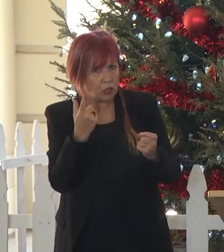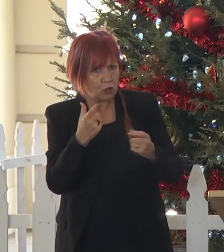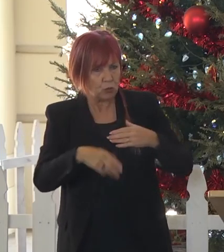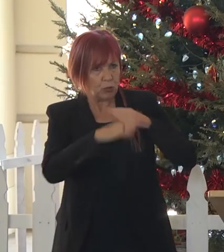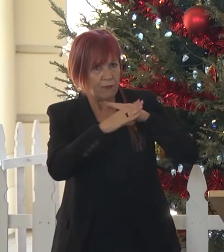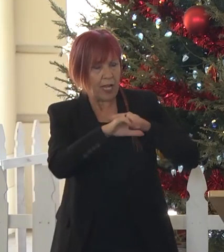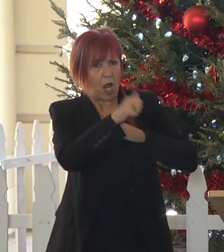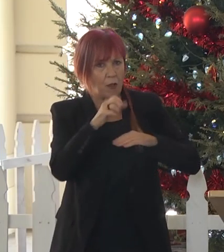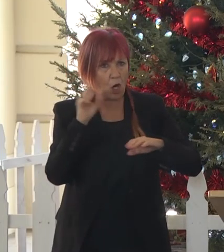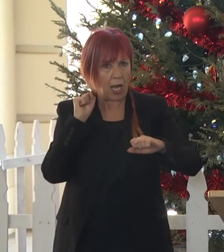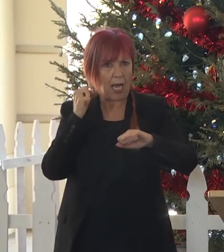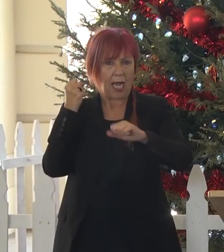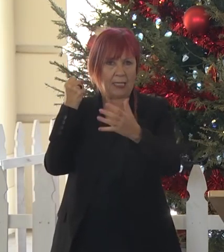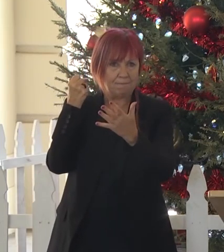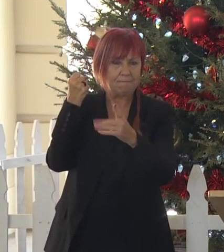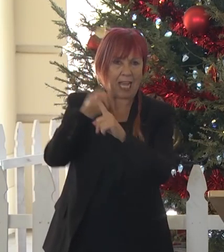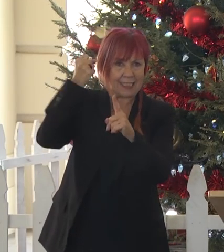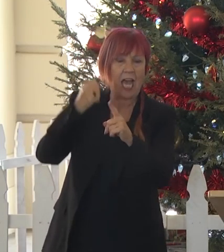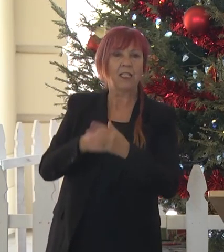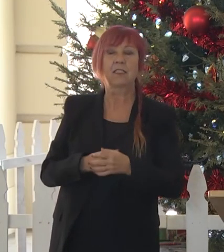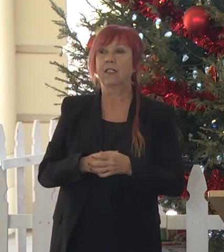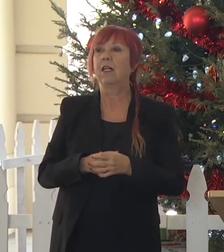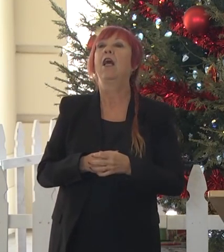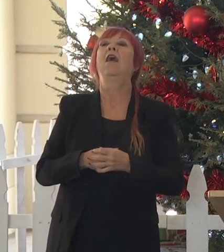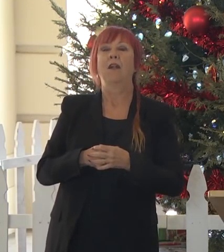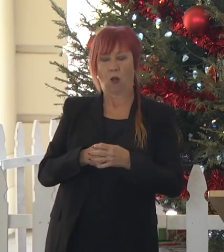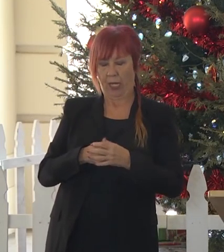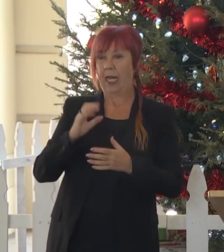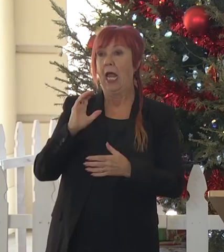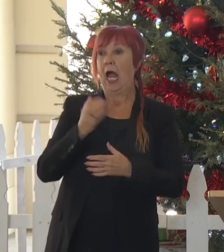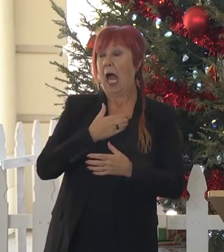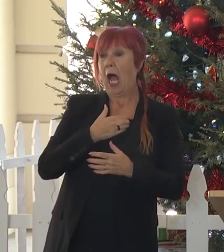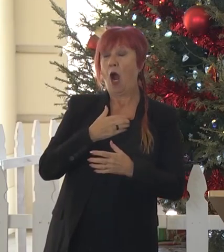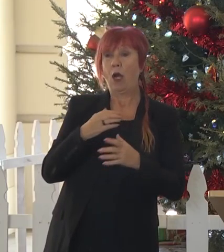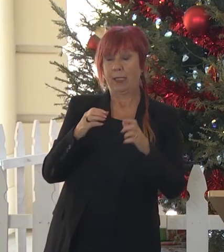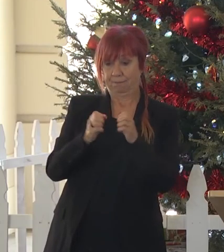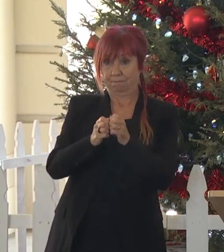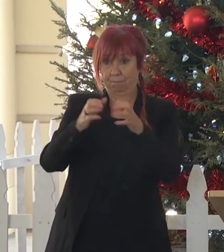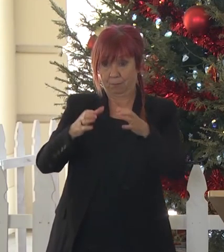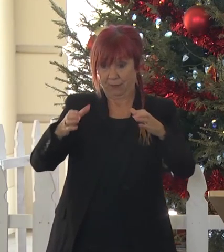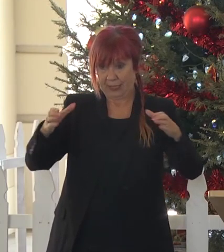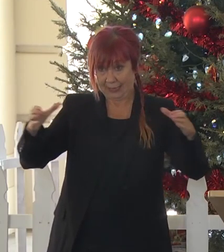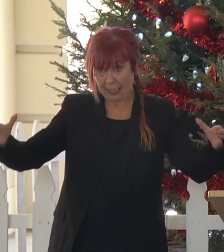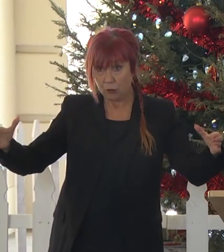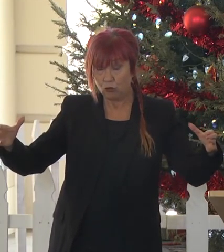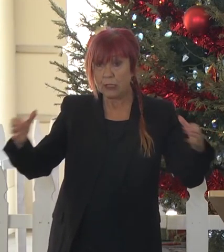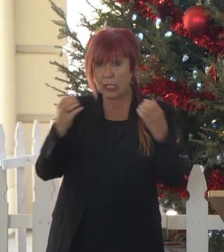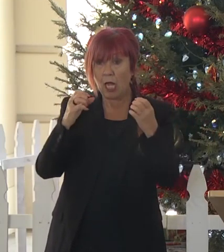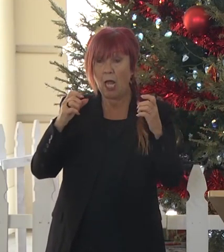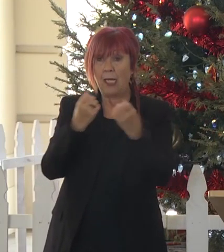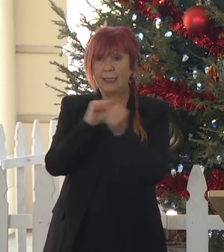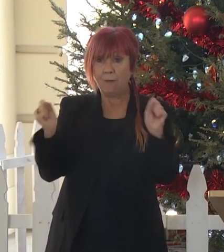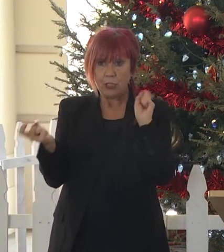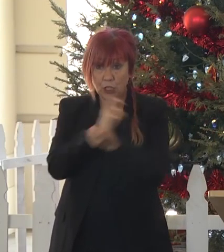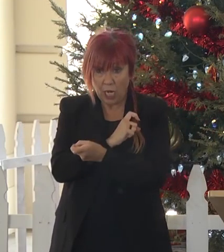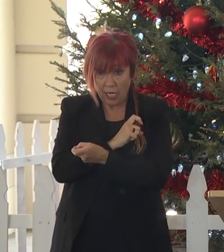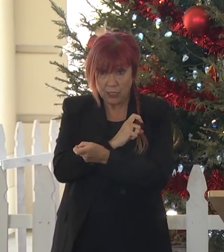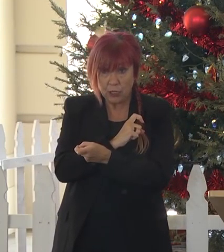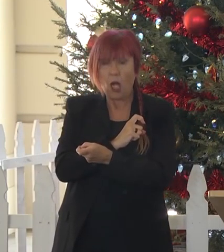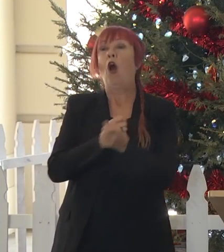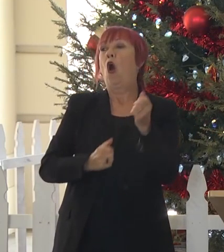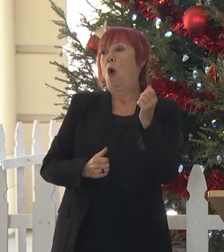Right, so the question was, with respect to the concentric circles of security, what have we changed this year specifically? The most notable is the road